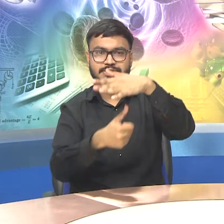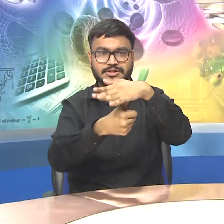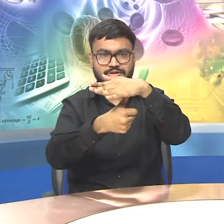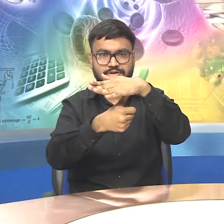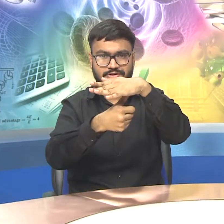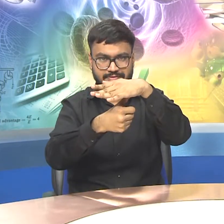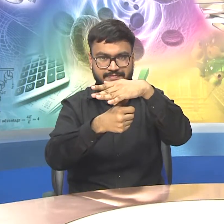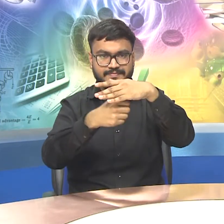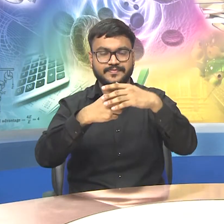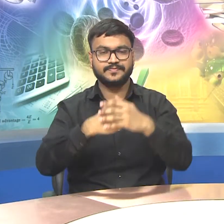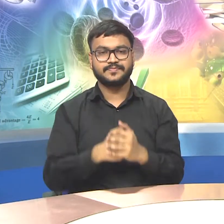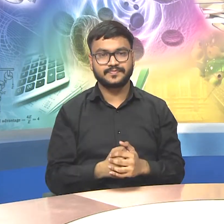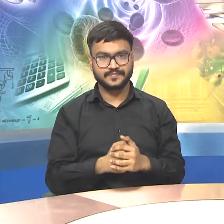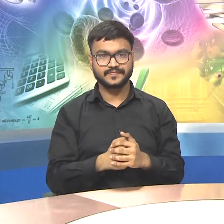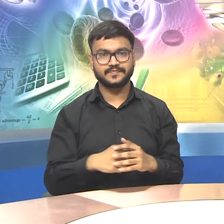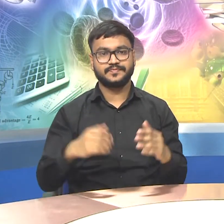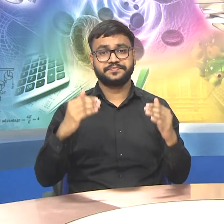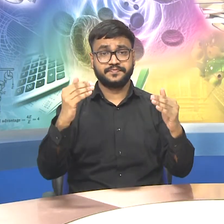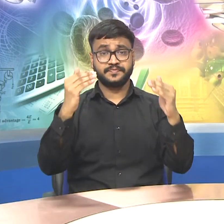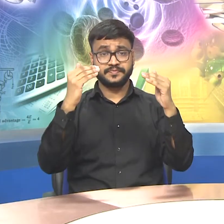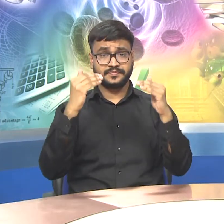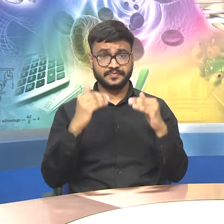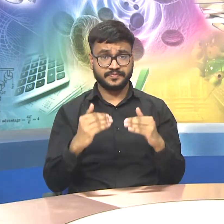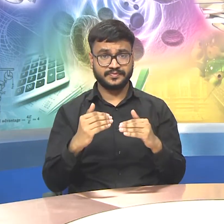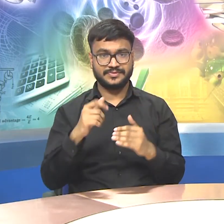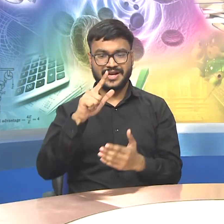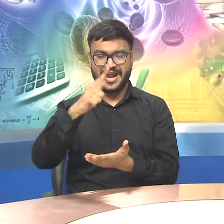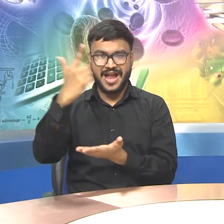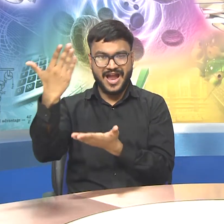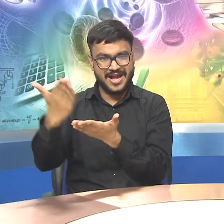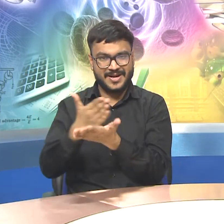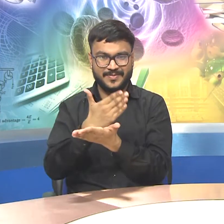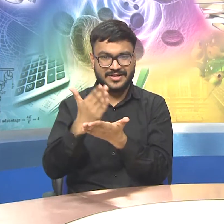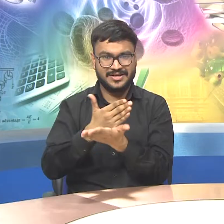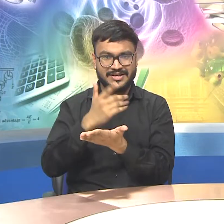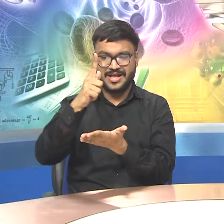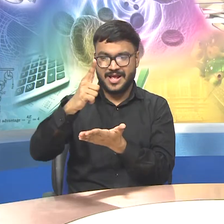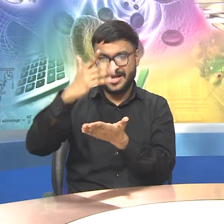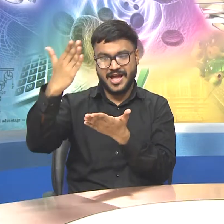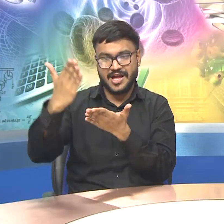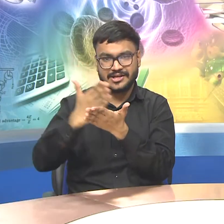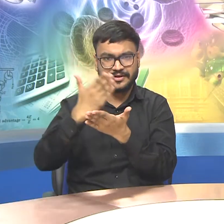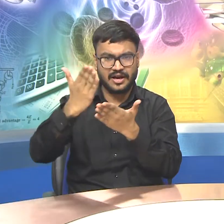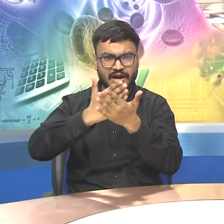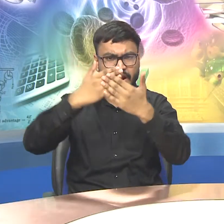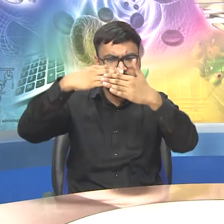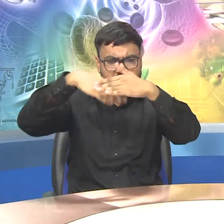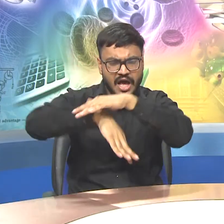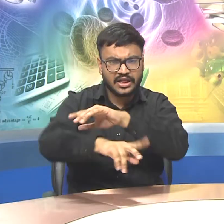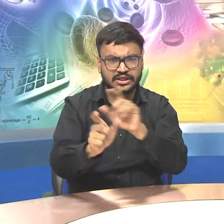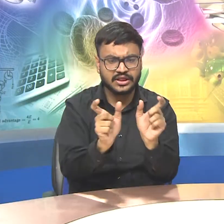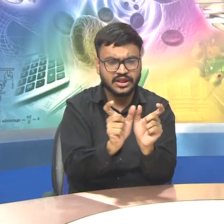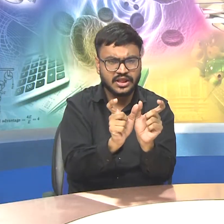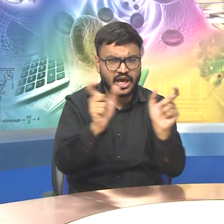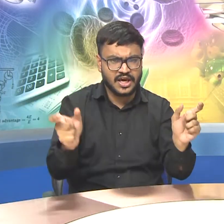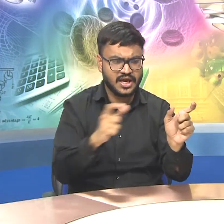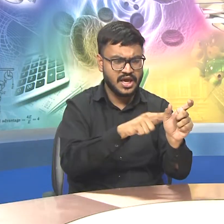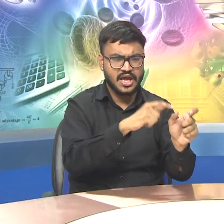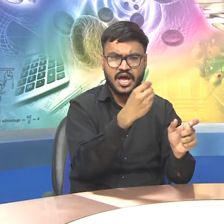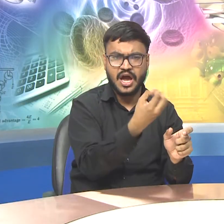We also use the initial of principal and the sign of top. Same for